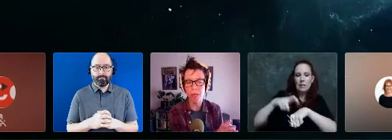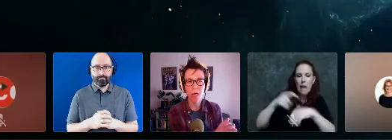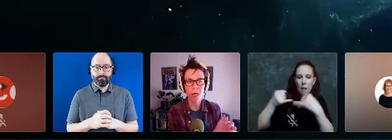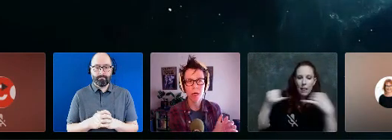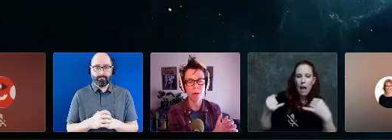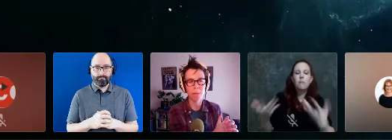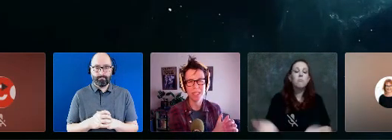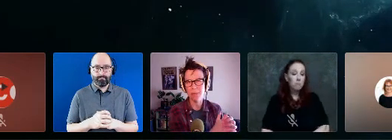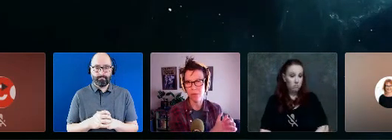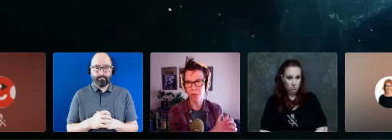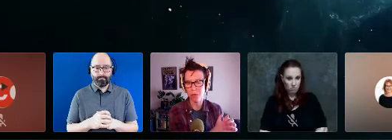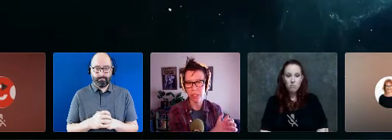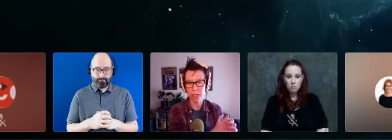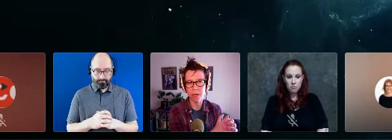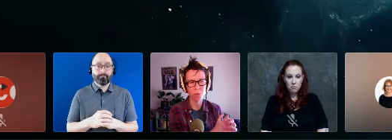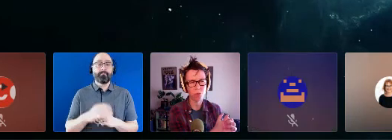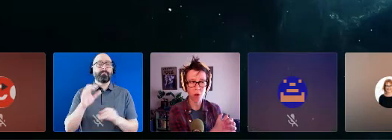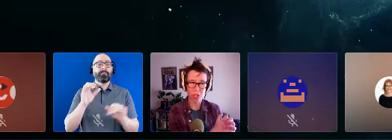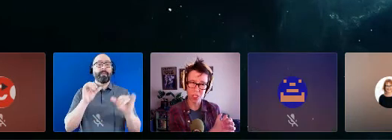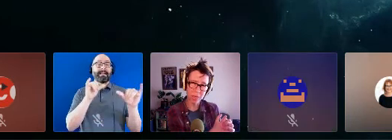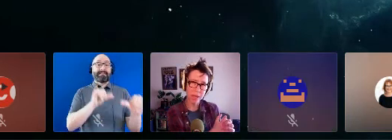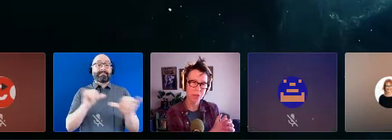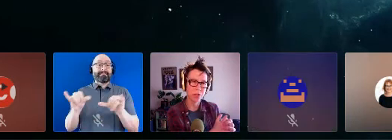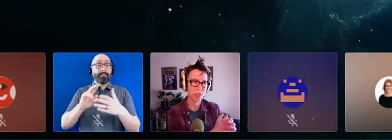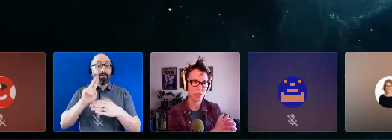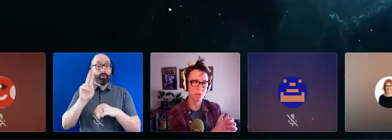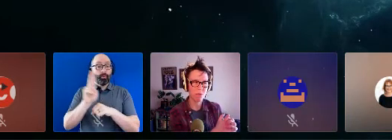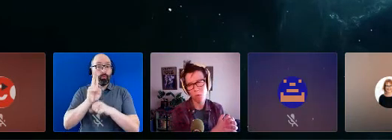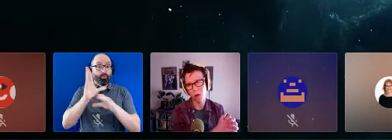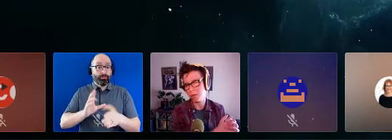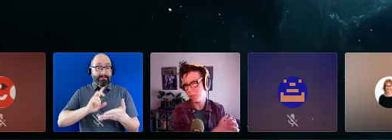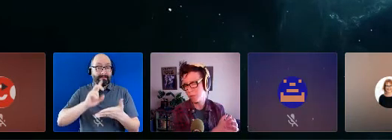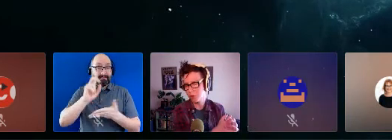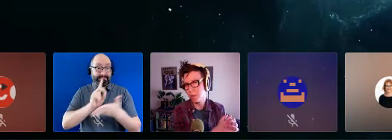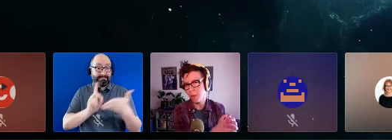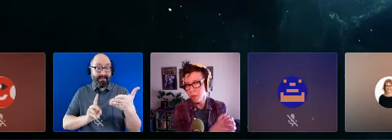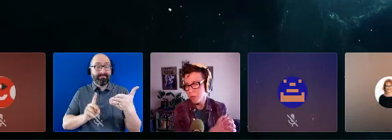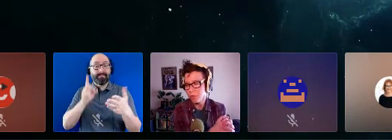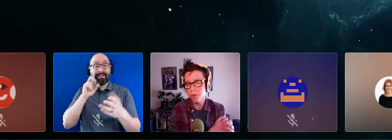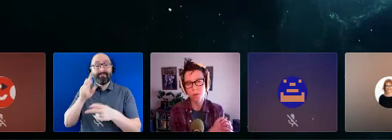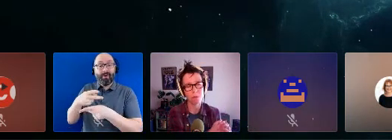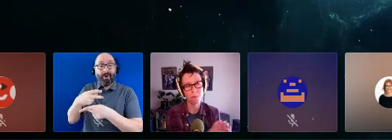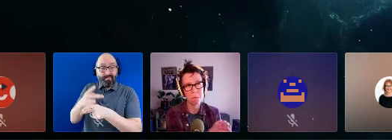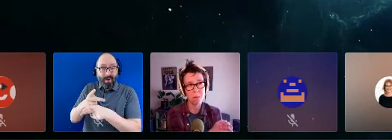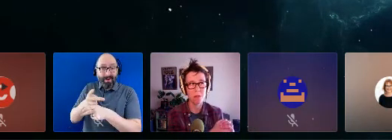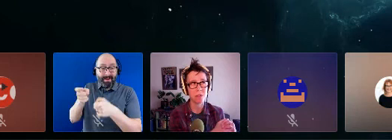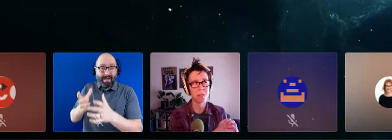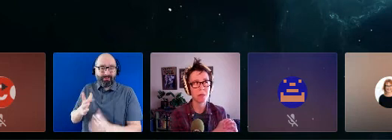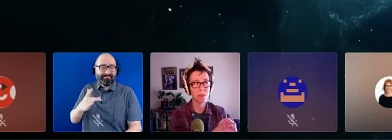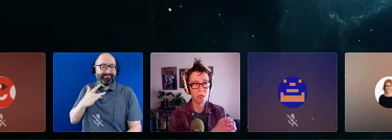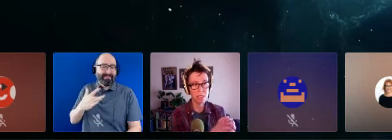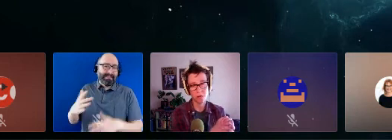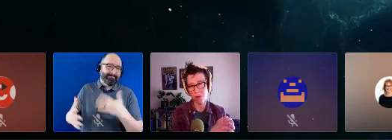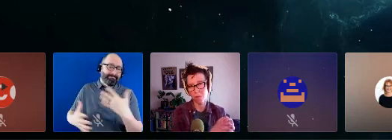create? And same for user design. For project managers, it's more often purely behavioral interviews. Maybe